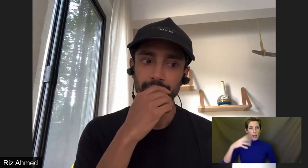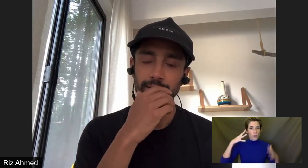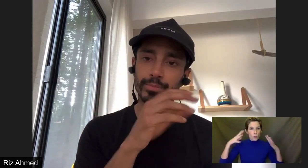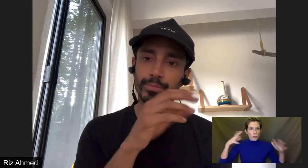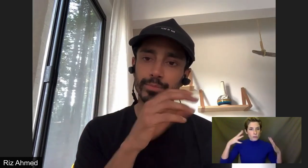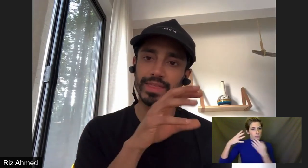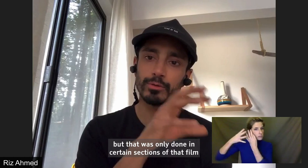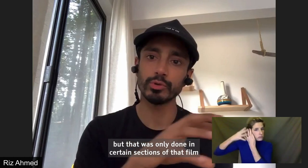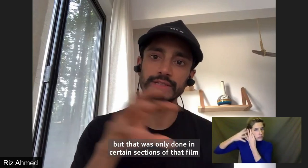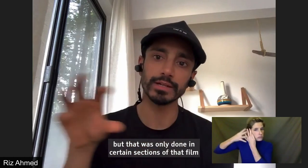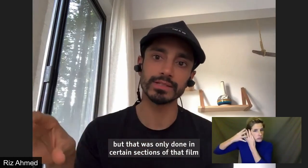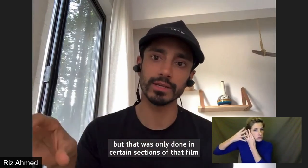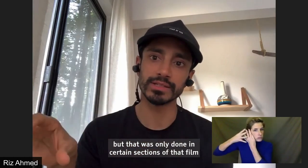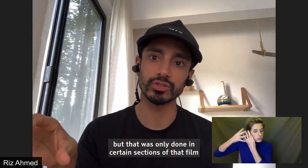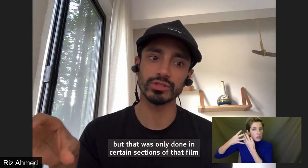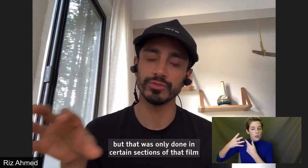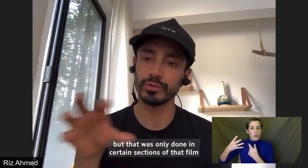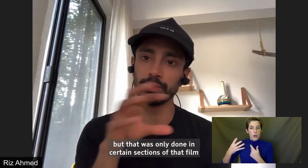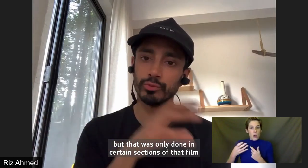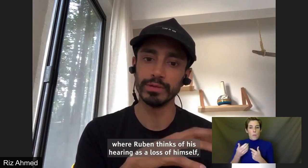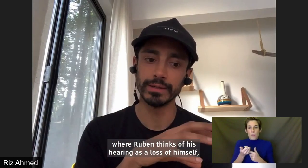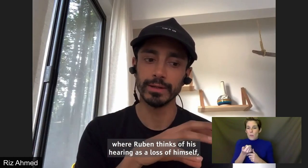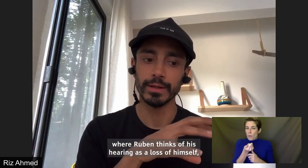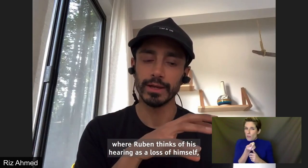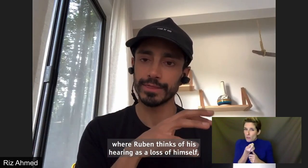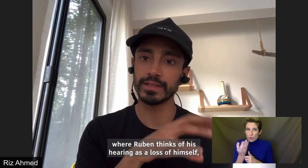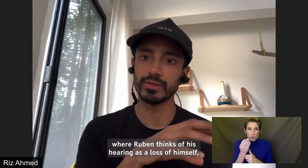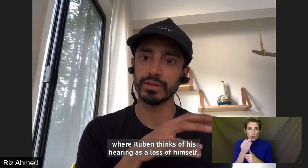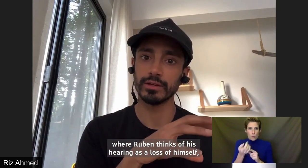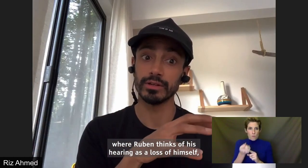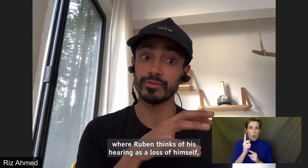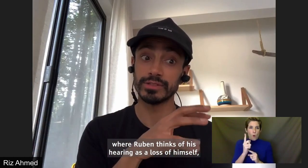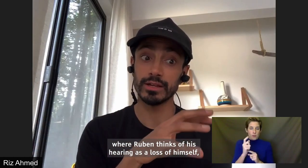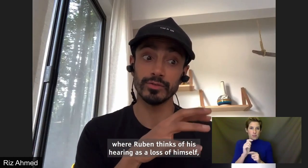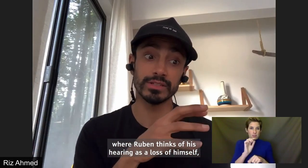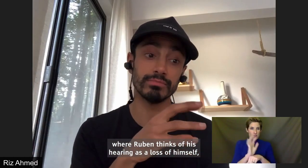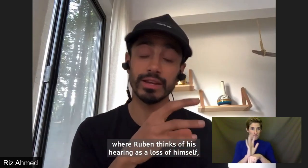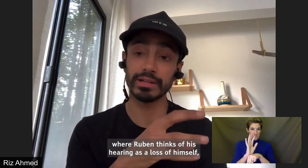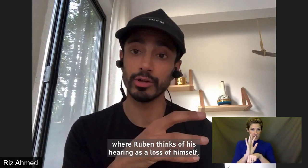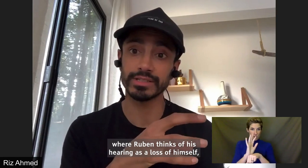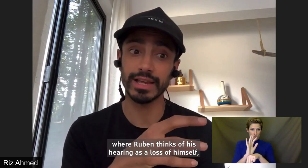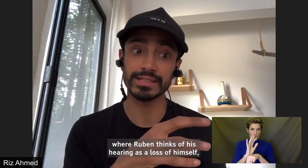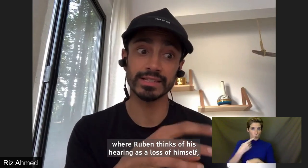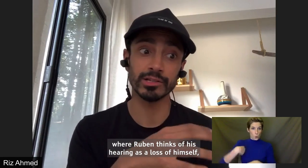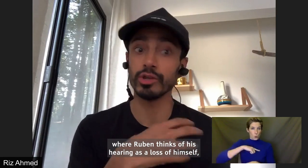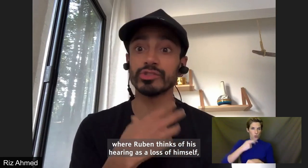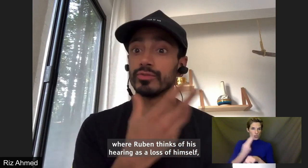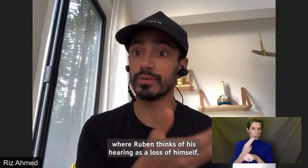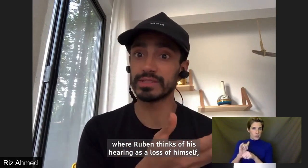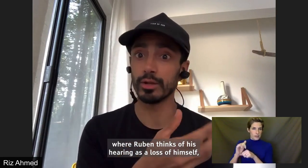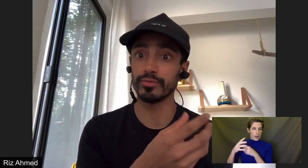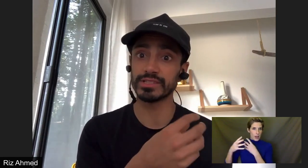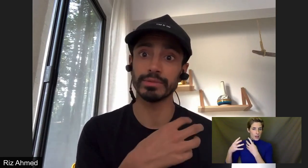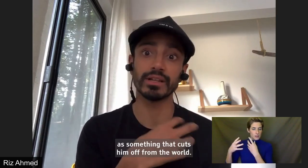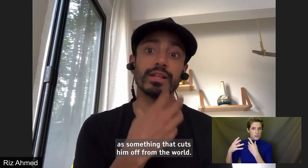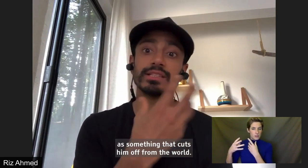canal. But that was only done in certain sections of the film where Ruben thinks of his hearing loss as a loss